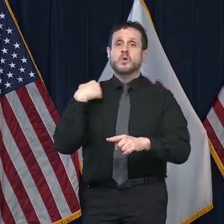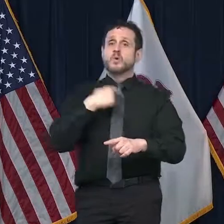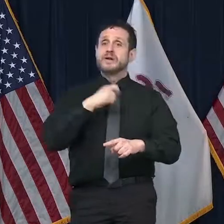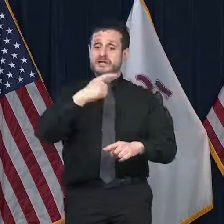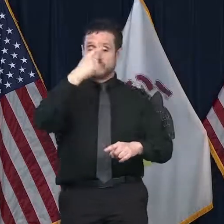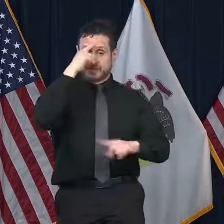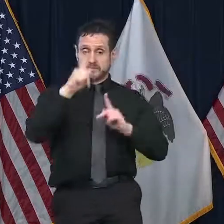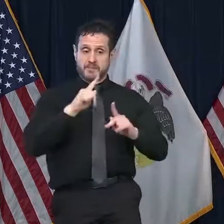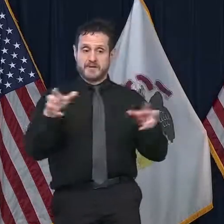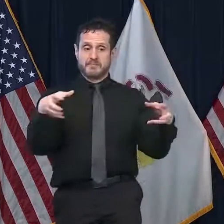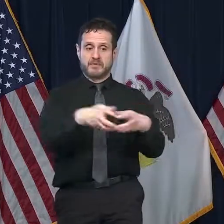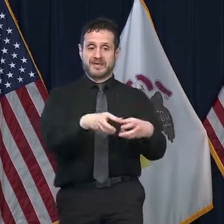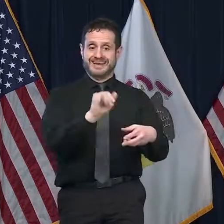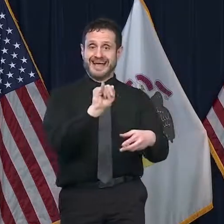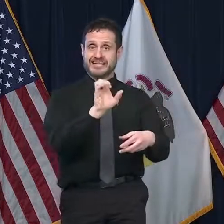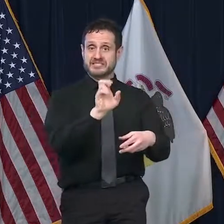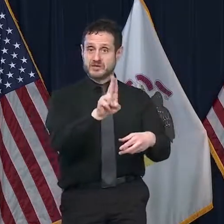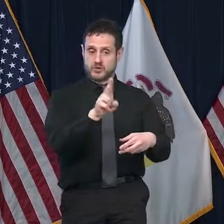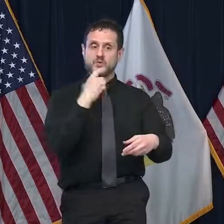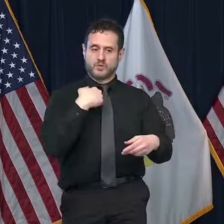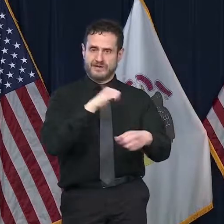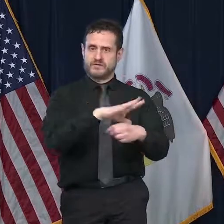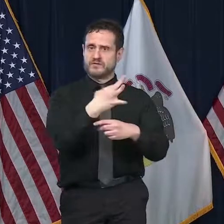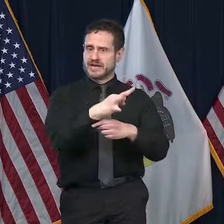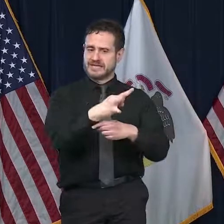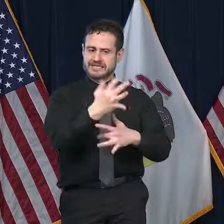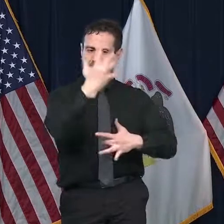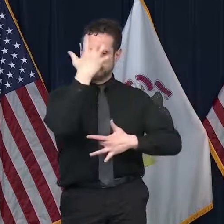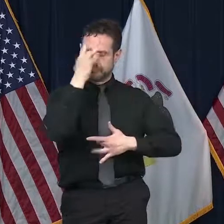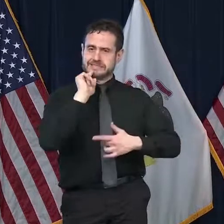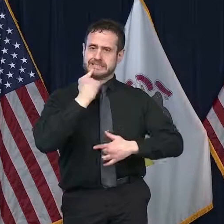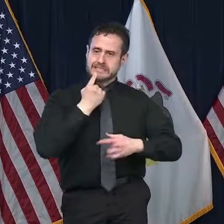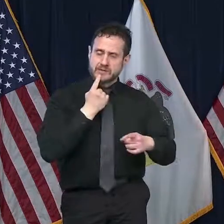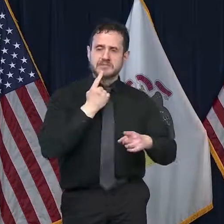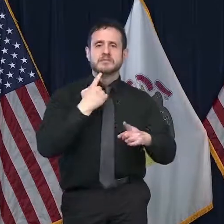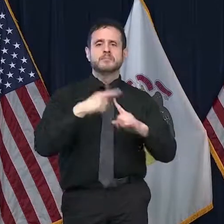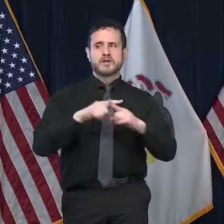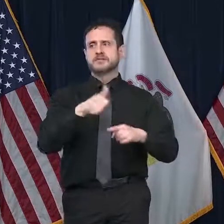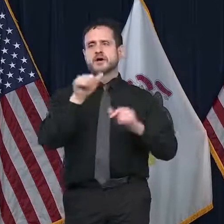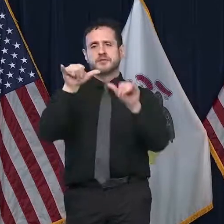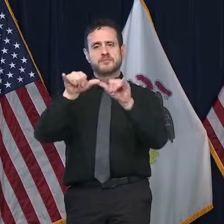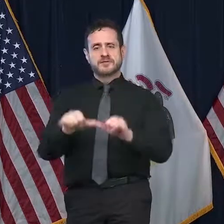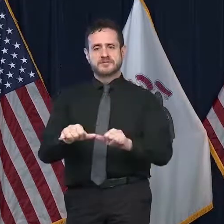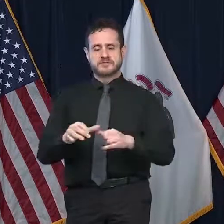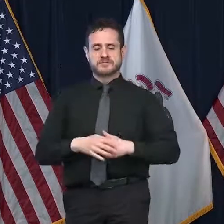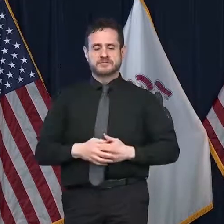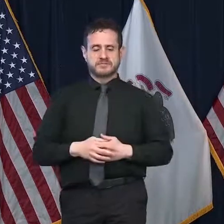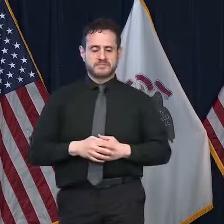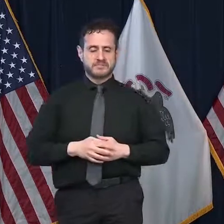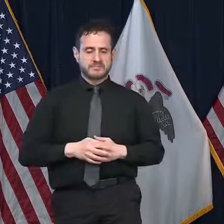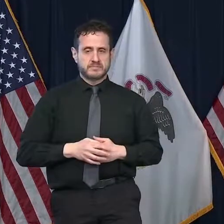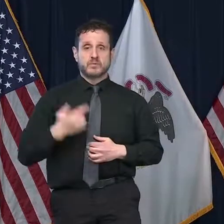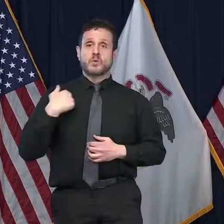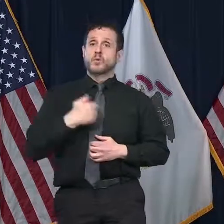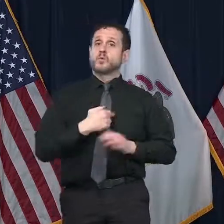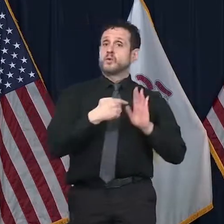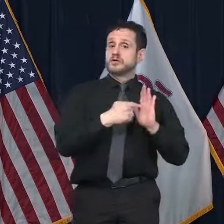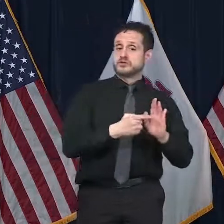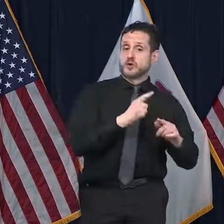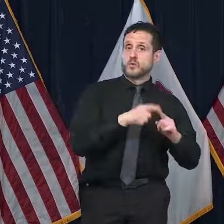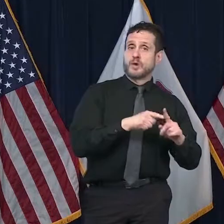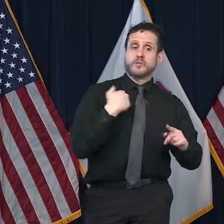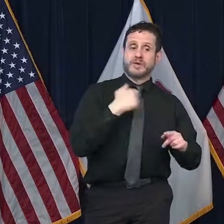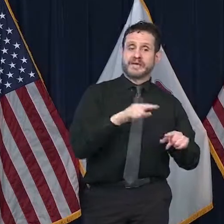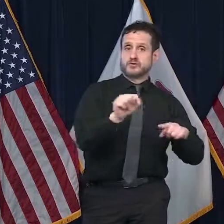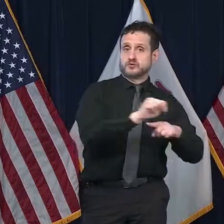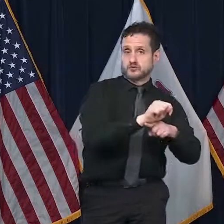with COVID, and as well as other metrics. The guidance outlines when only trainings can be permitted versus